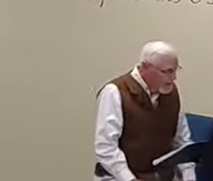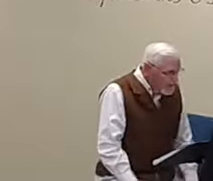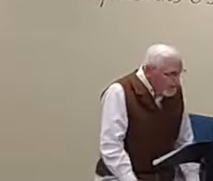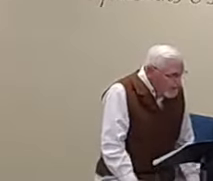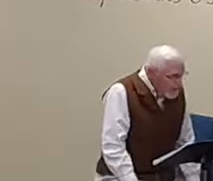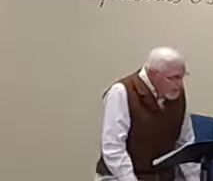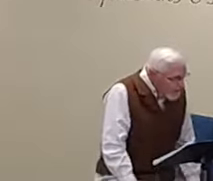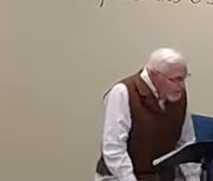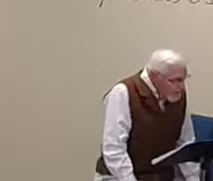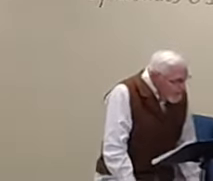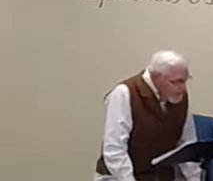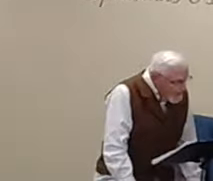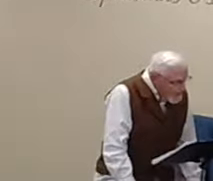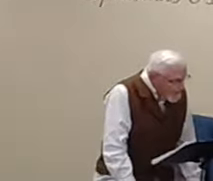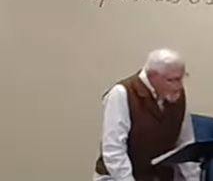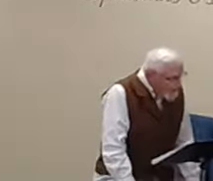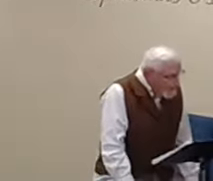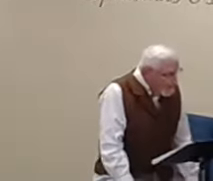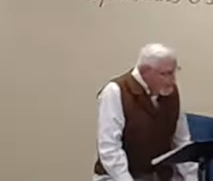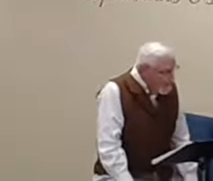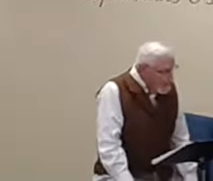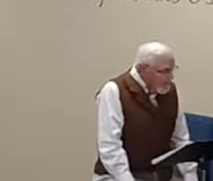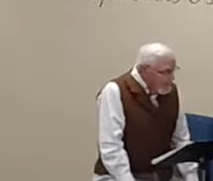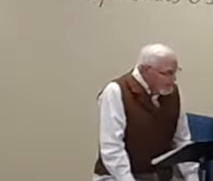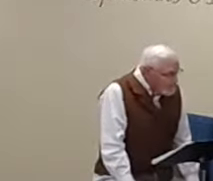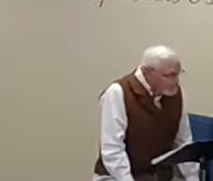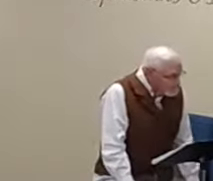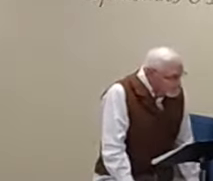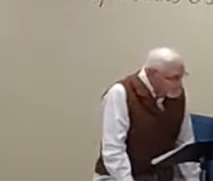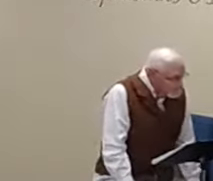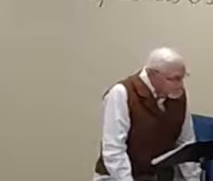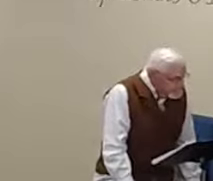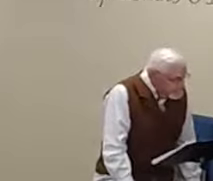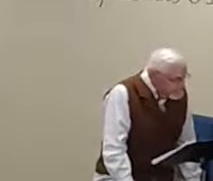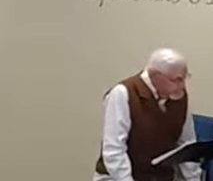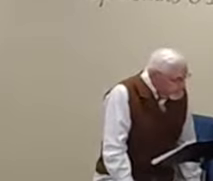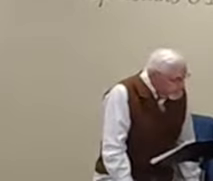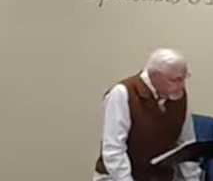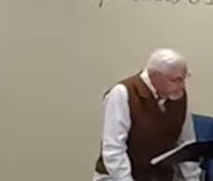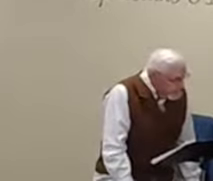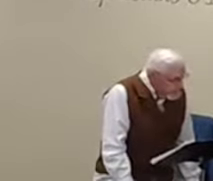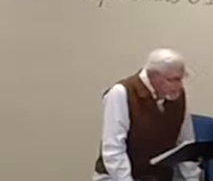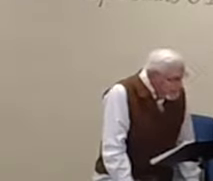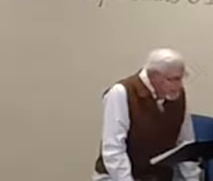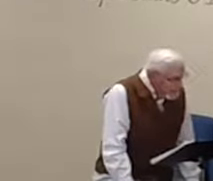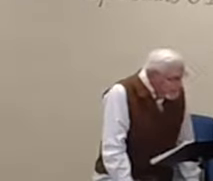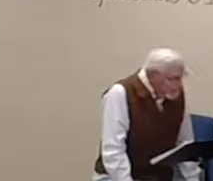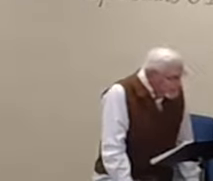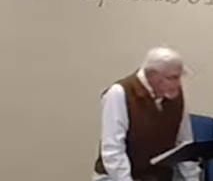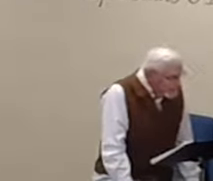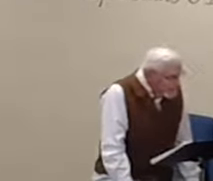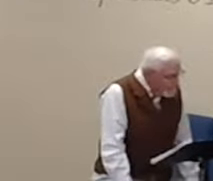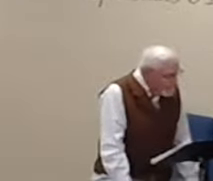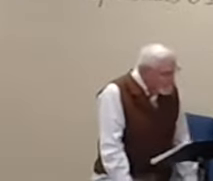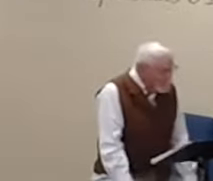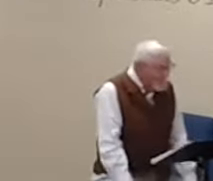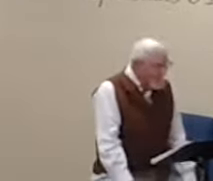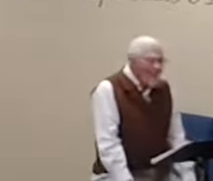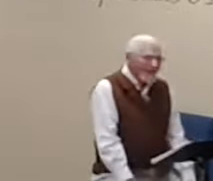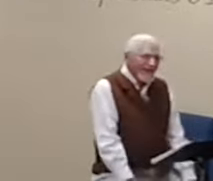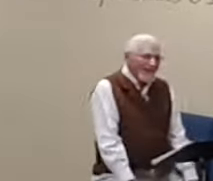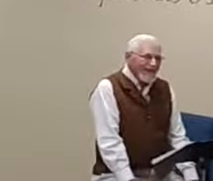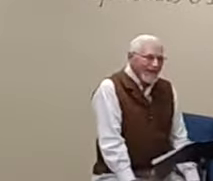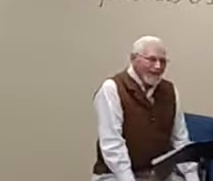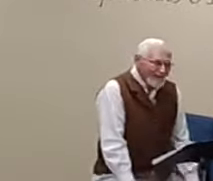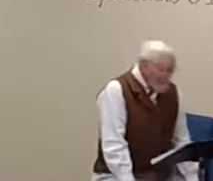sing just the first page again, and then the third verse we'll sing all the way to the end. So just follow along, stand on your toes where you have to, and we'll hit all